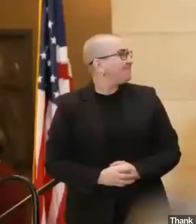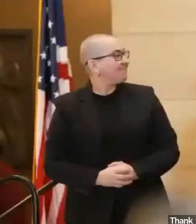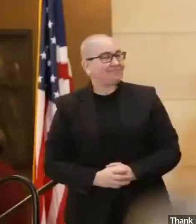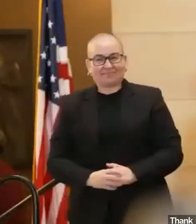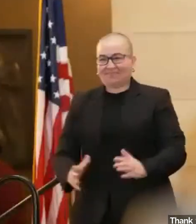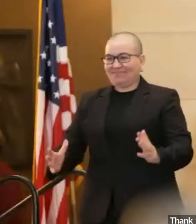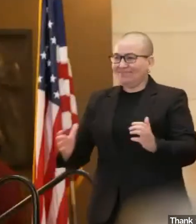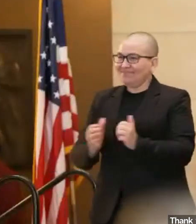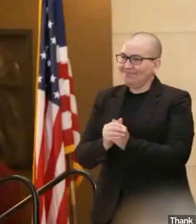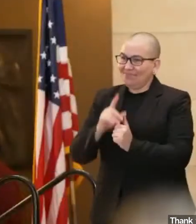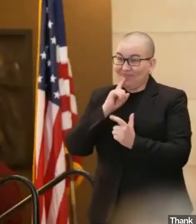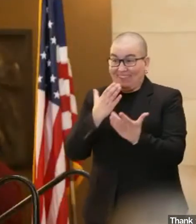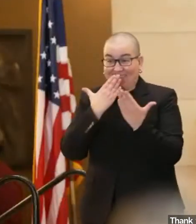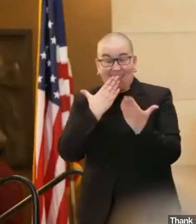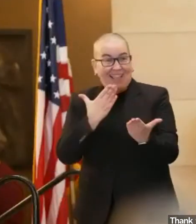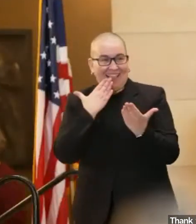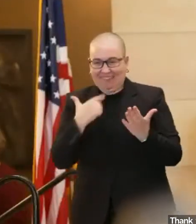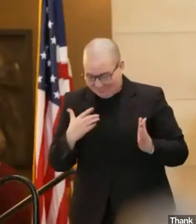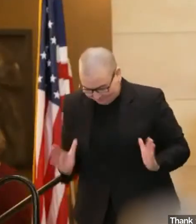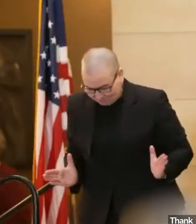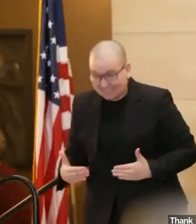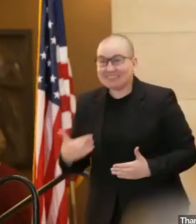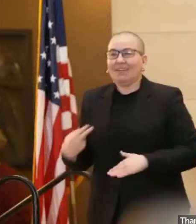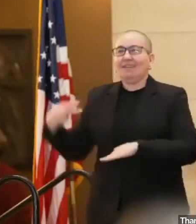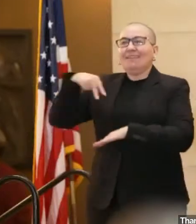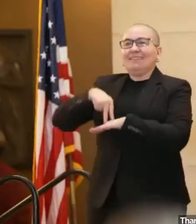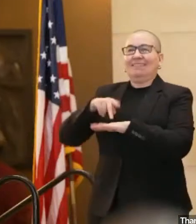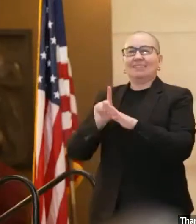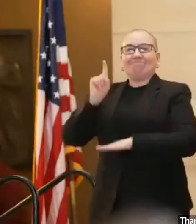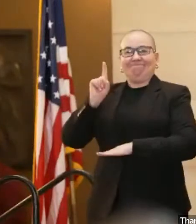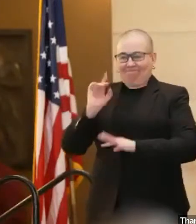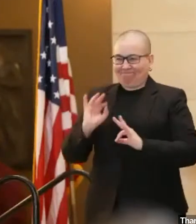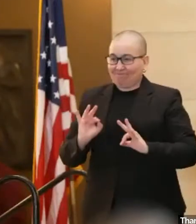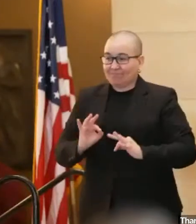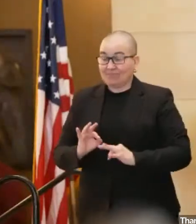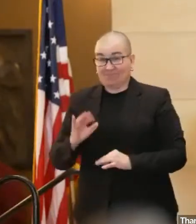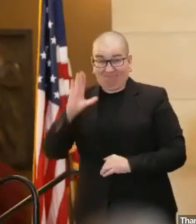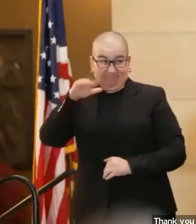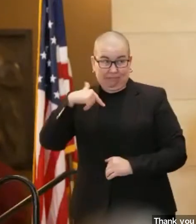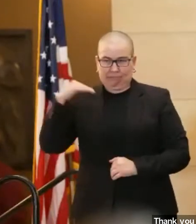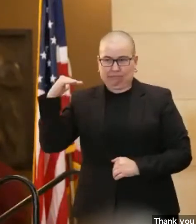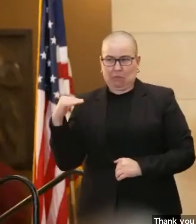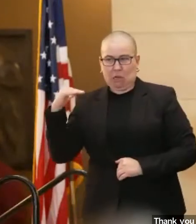Thank you for having this box. I am small but mighty.